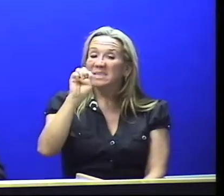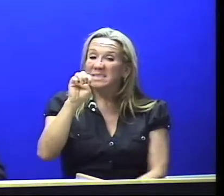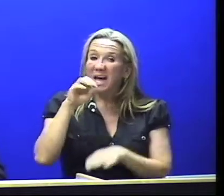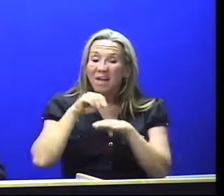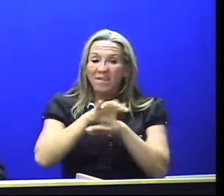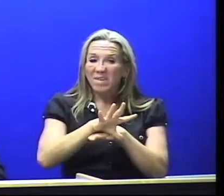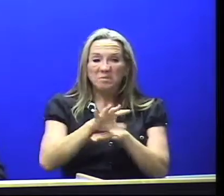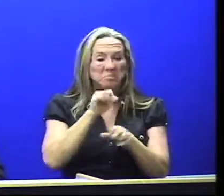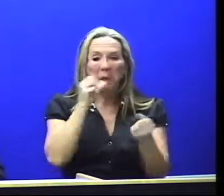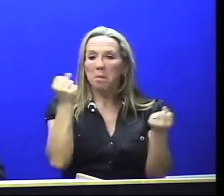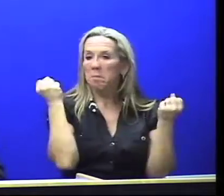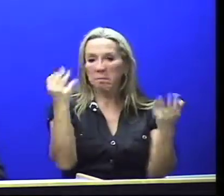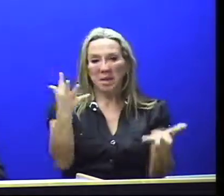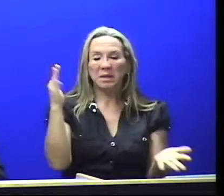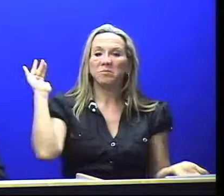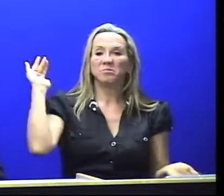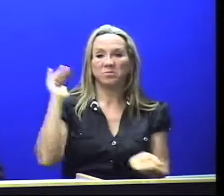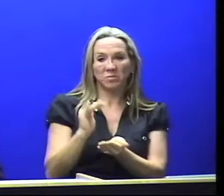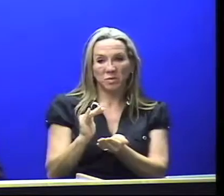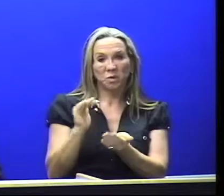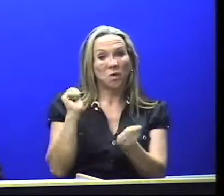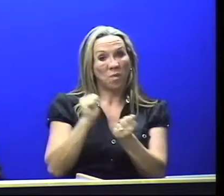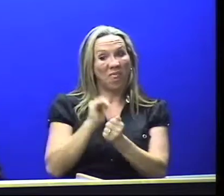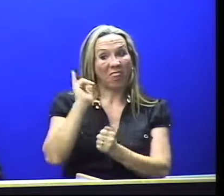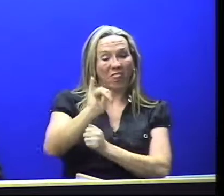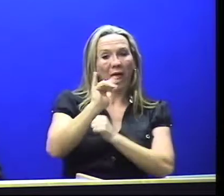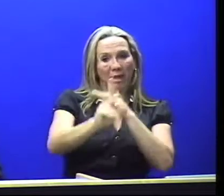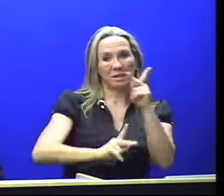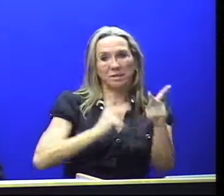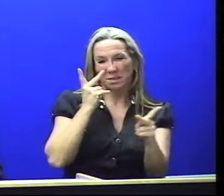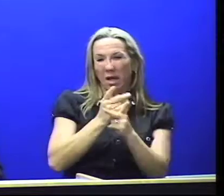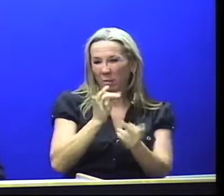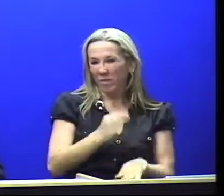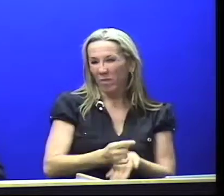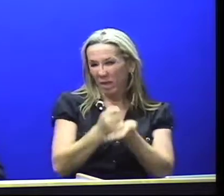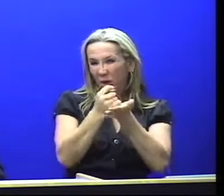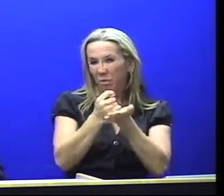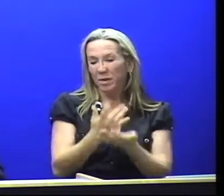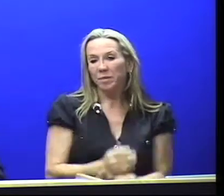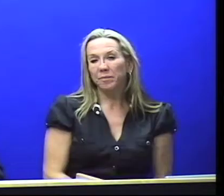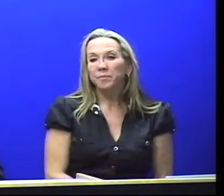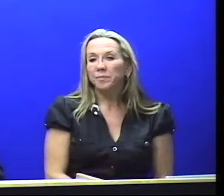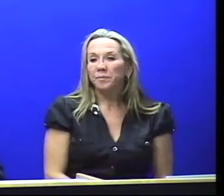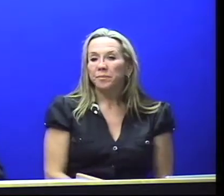many side effects with those types of therapies.